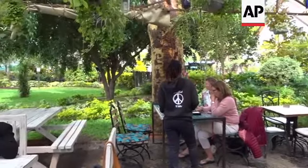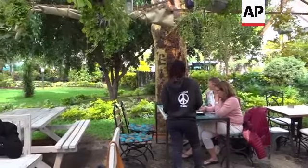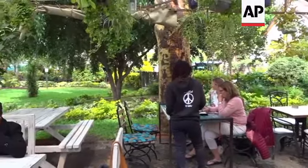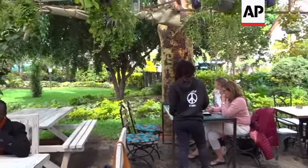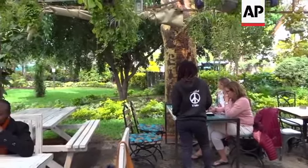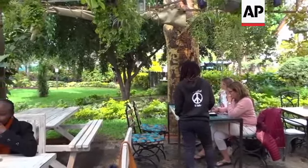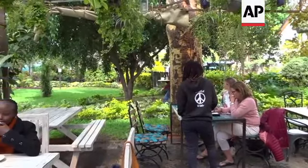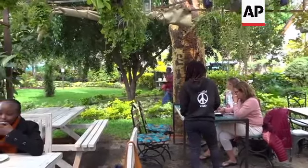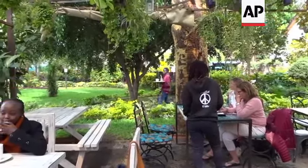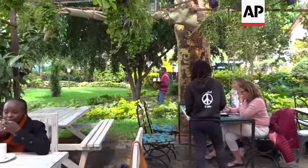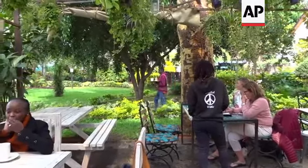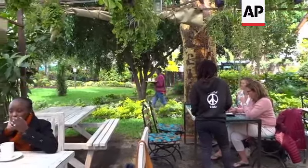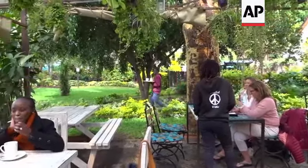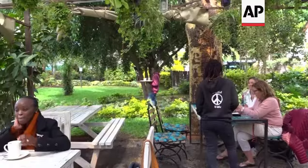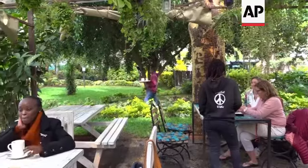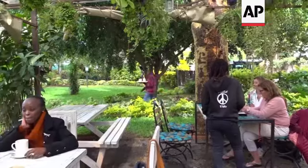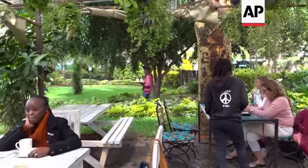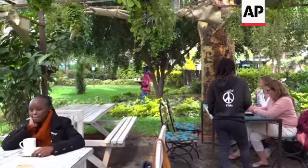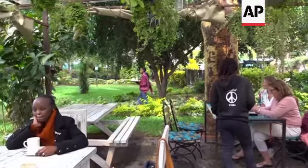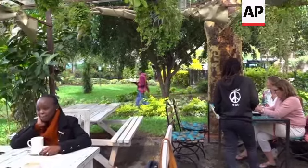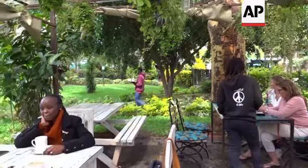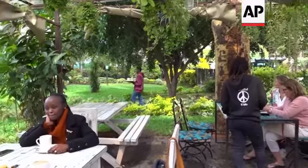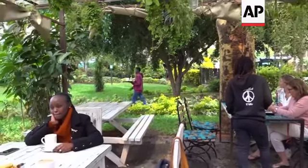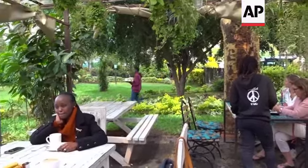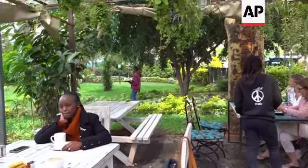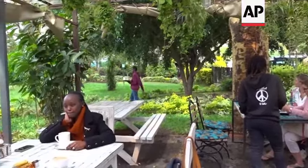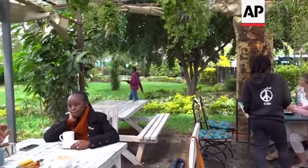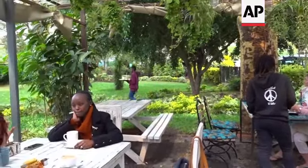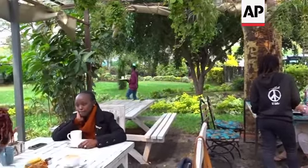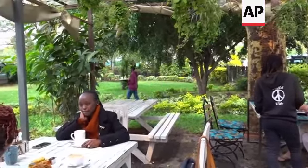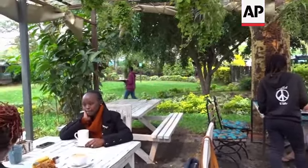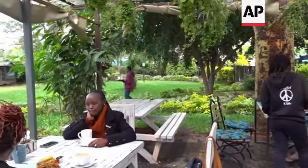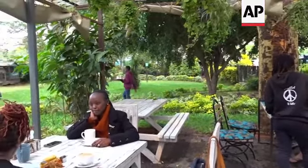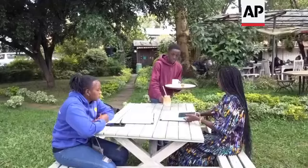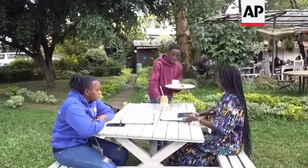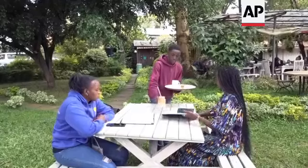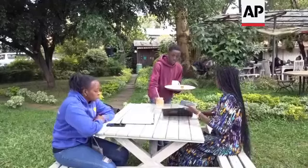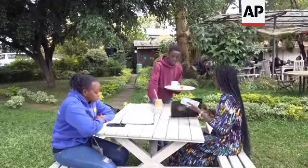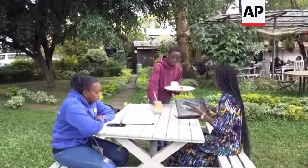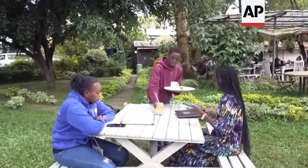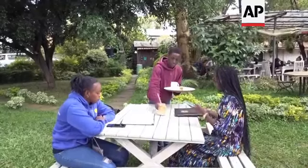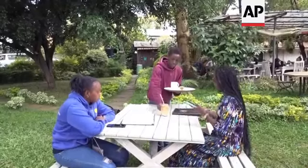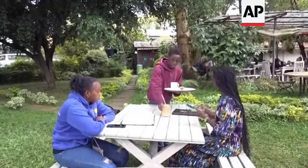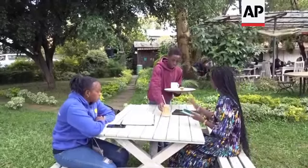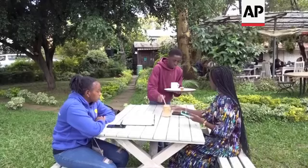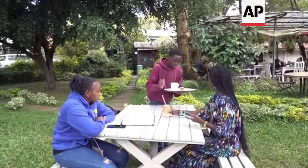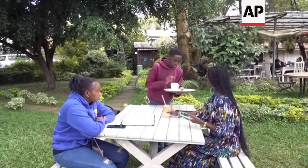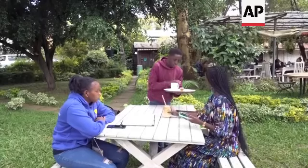of the usual, thing,